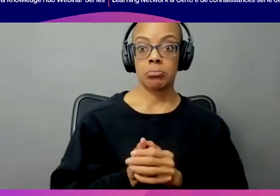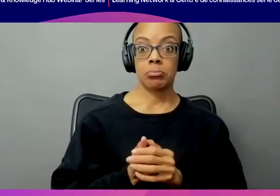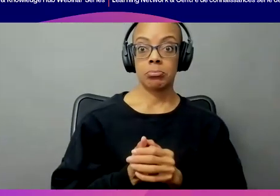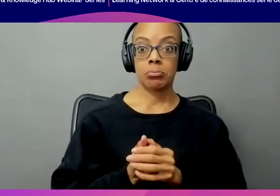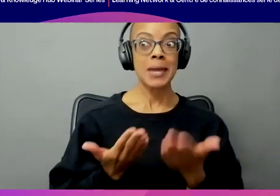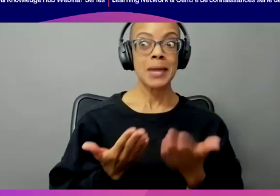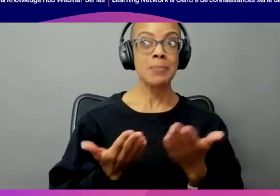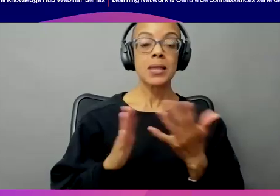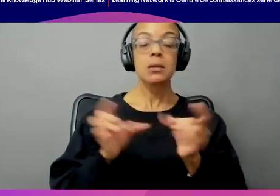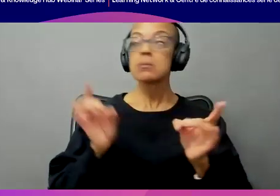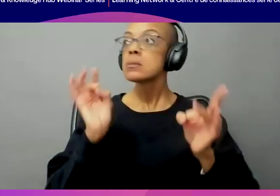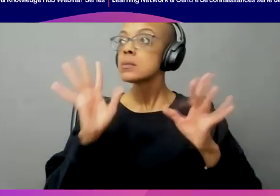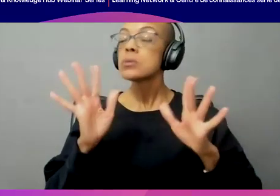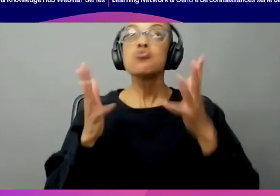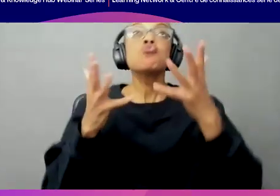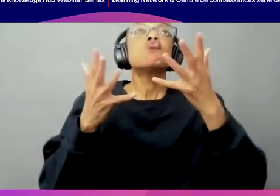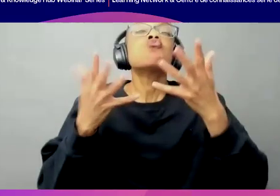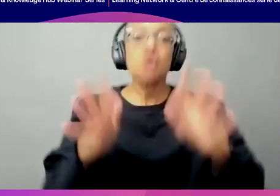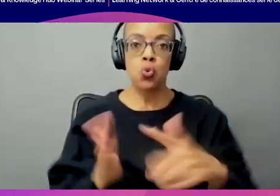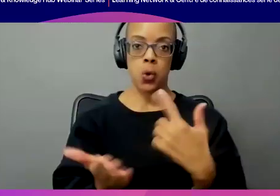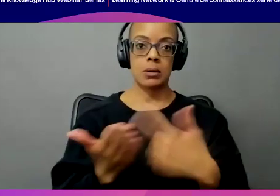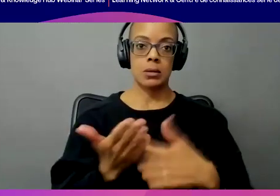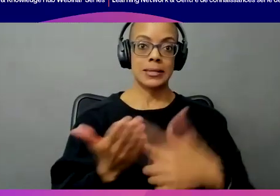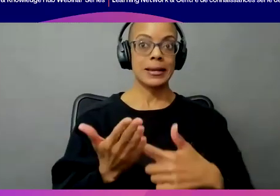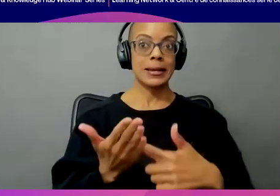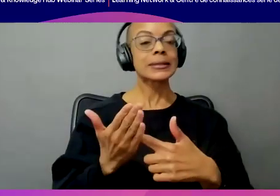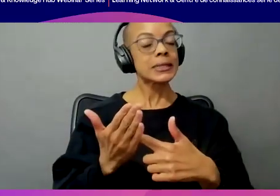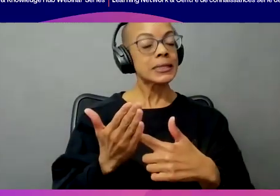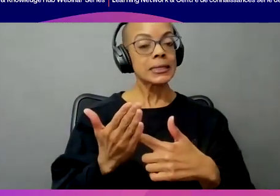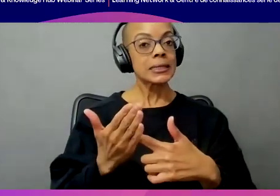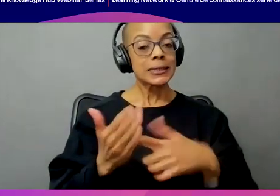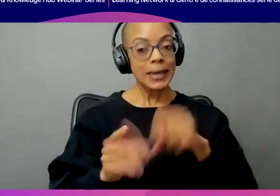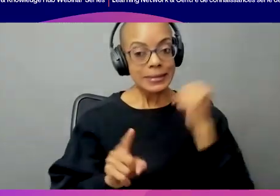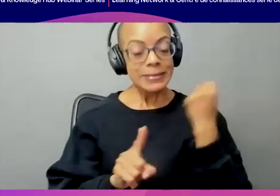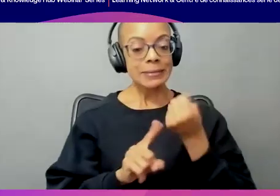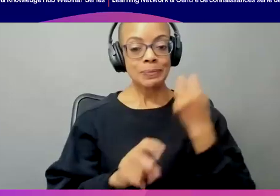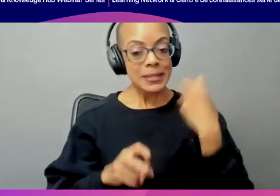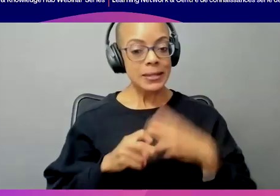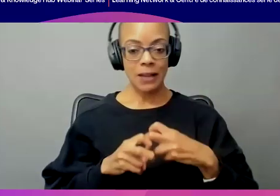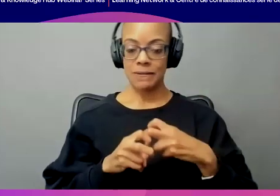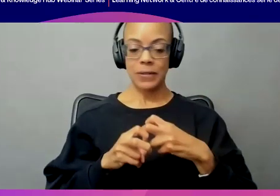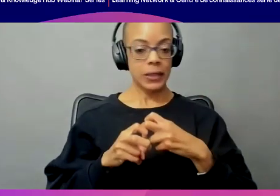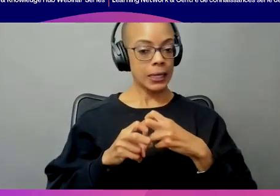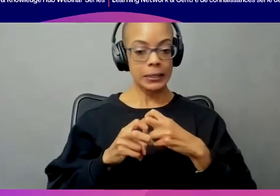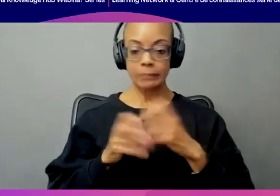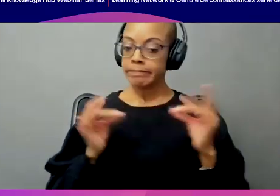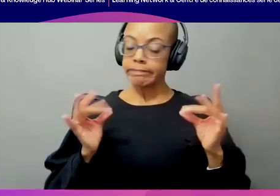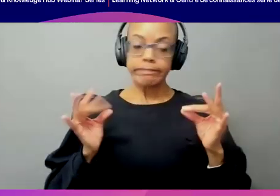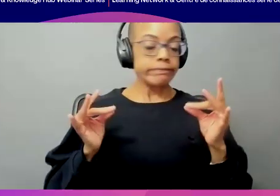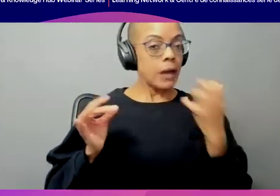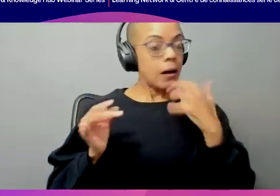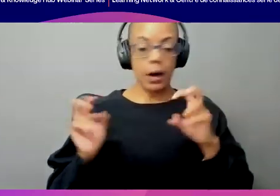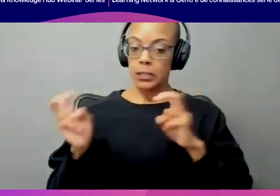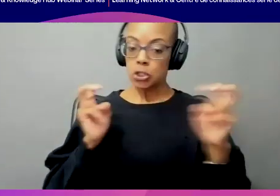right at a moment when somebody is talking about stuff that's really difficult and vulnerable, and they're feeling really